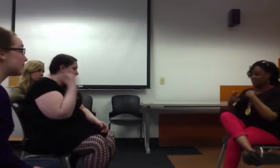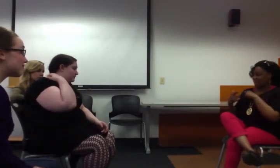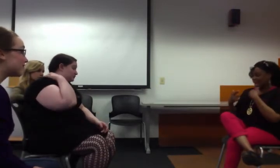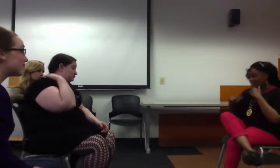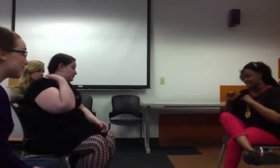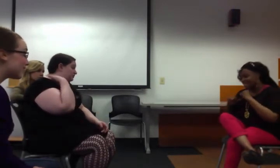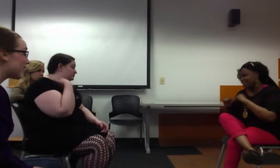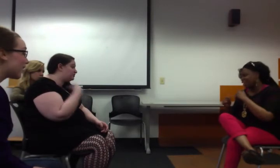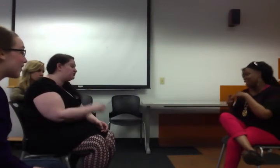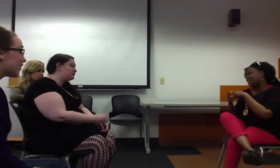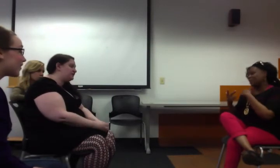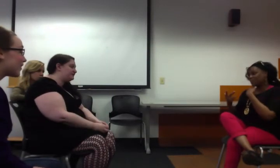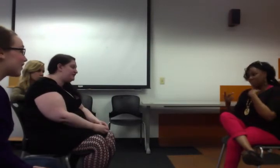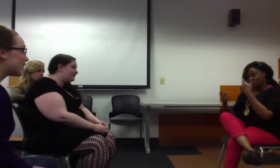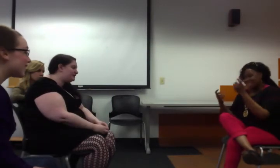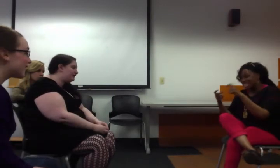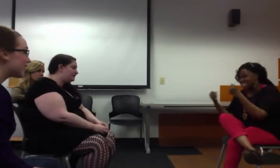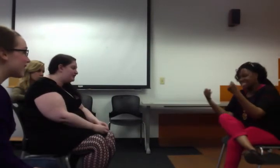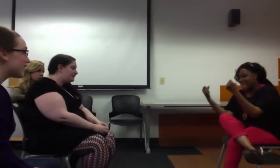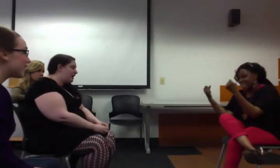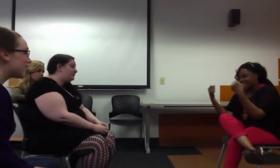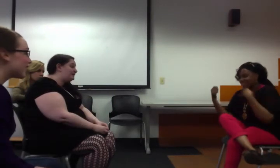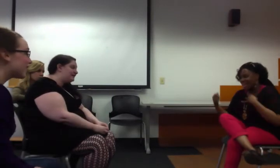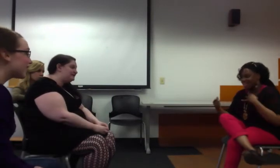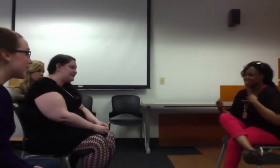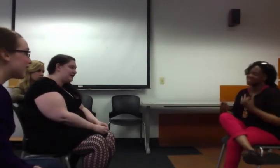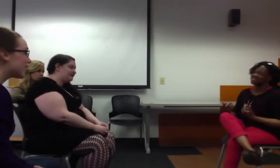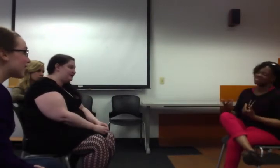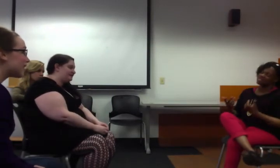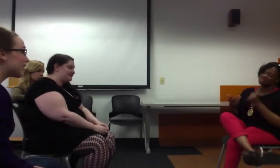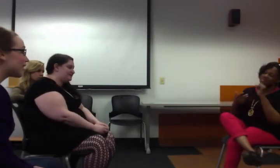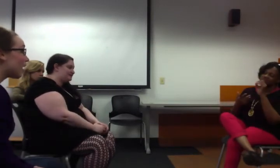So you should know there's children, we have theater, and we need signing volunteers. Oh.